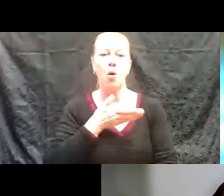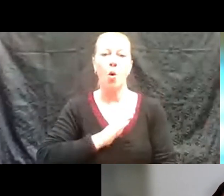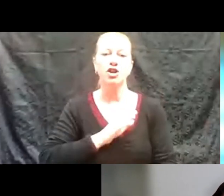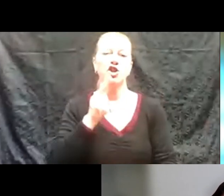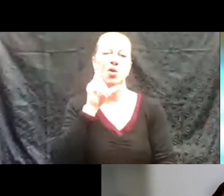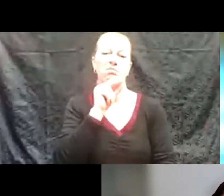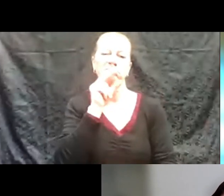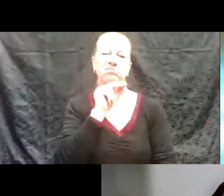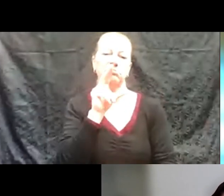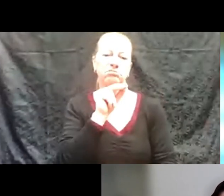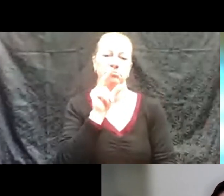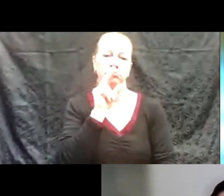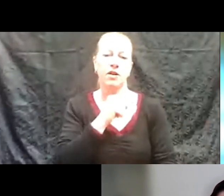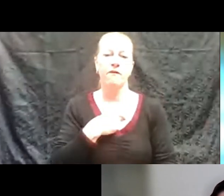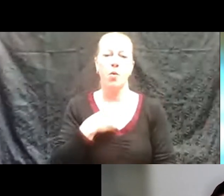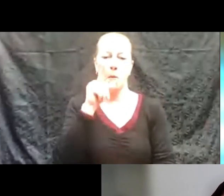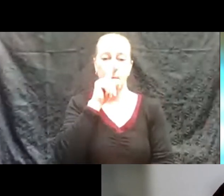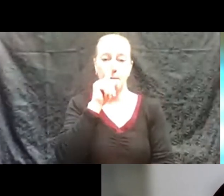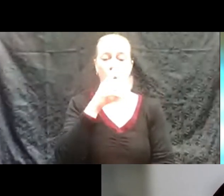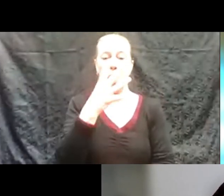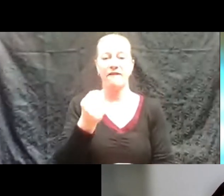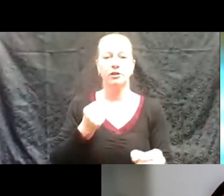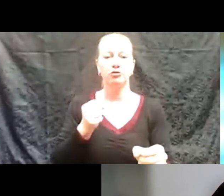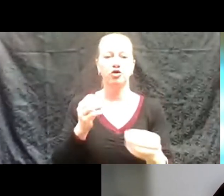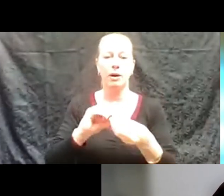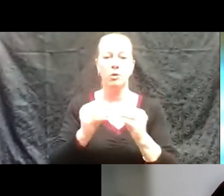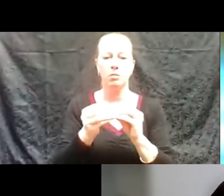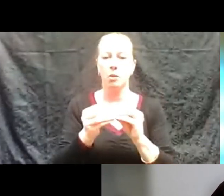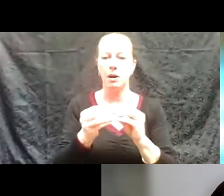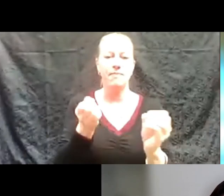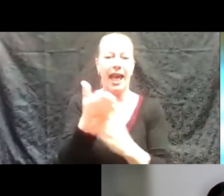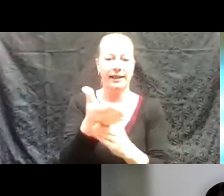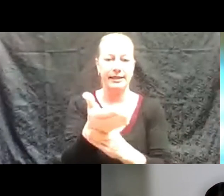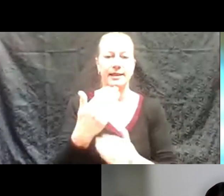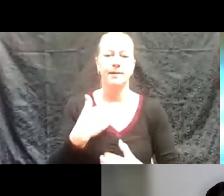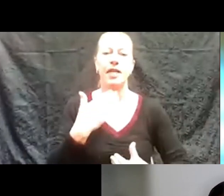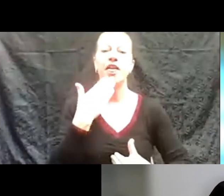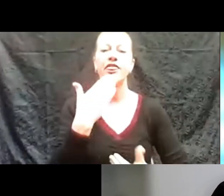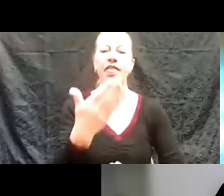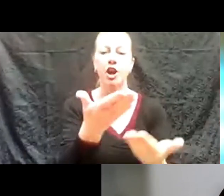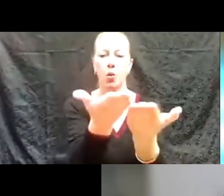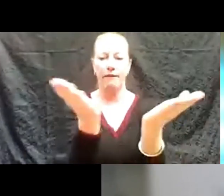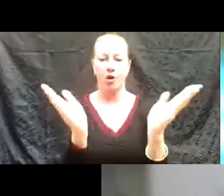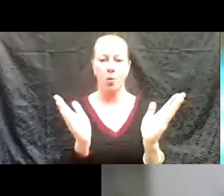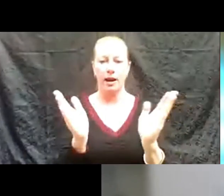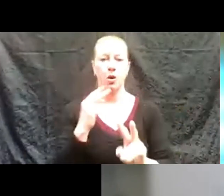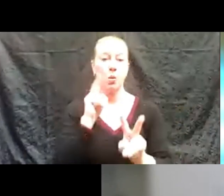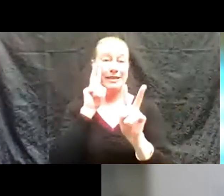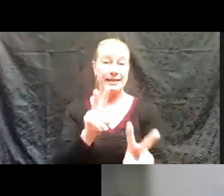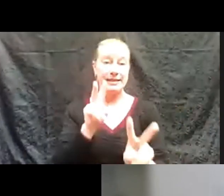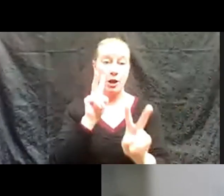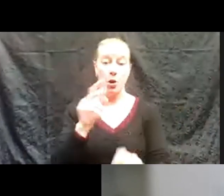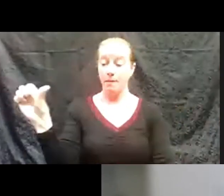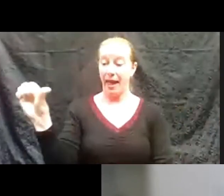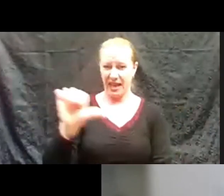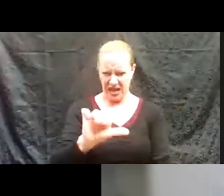for people who are having trouble accessing the chat. Thank you, everyone. We'll see you back